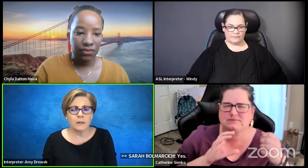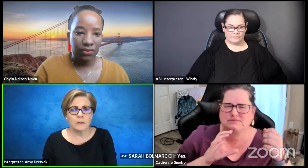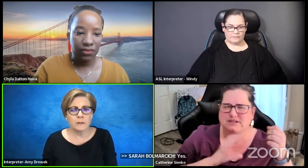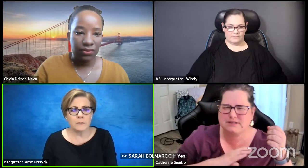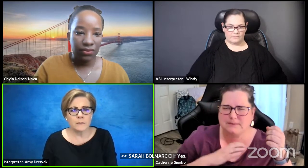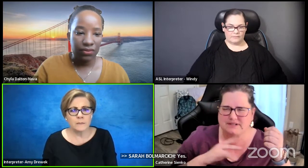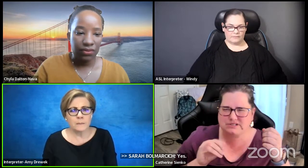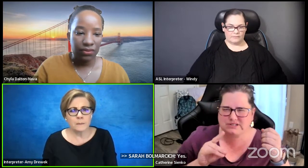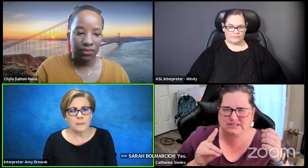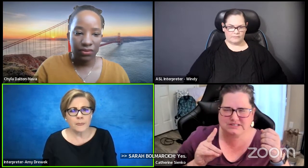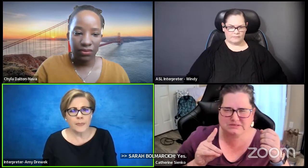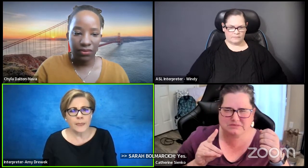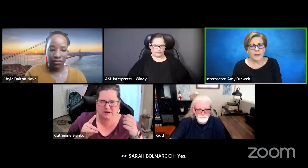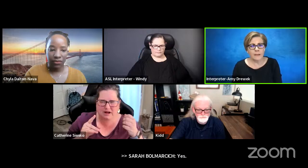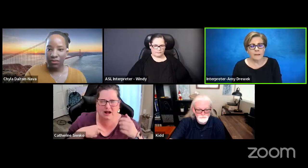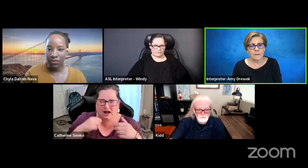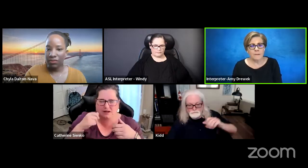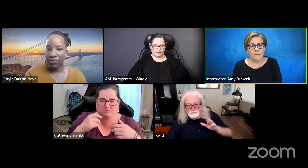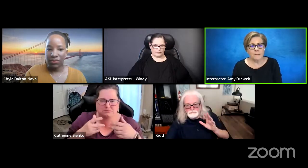Commissioner Kidd?